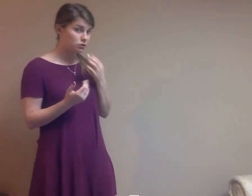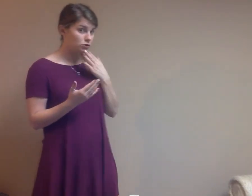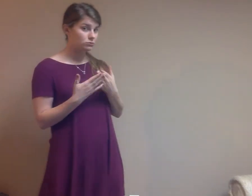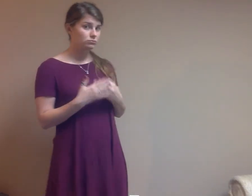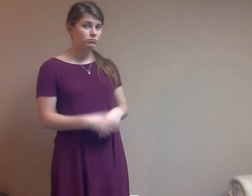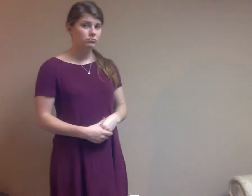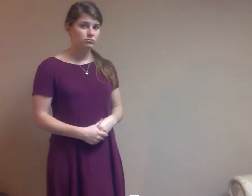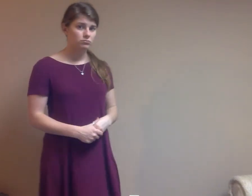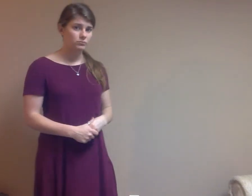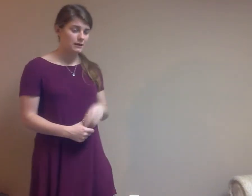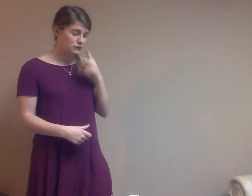Good girl.